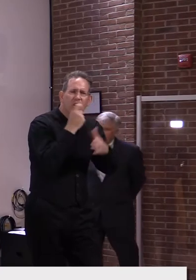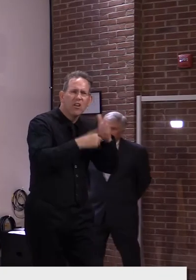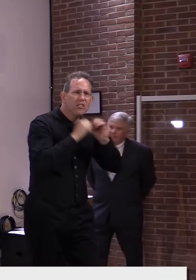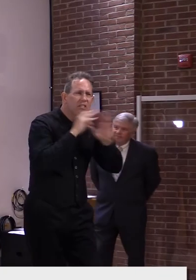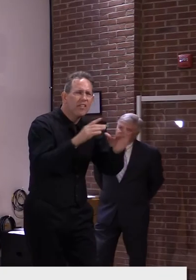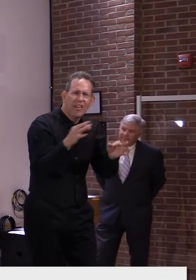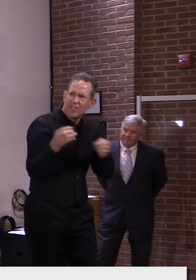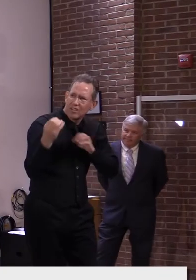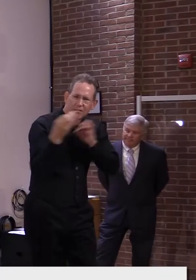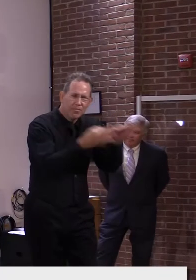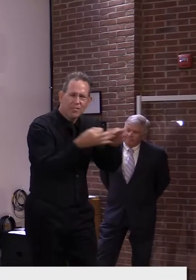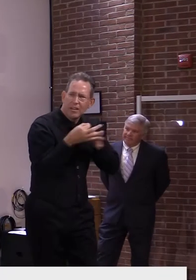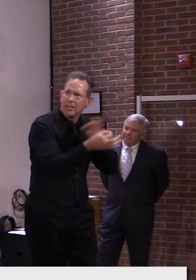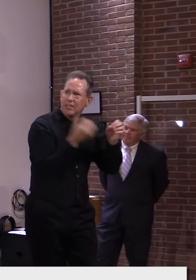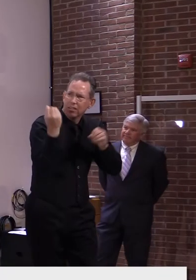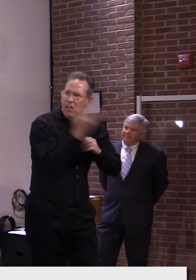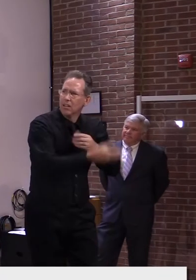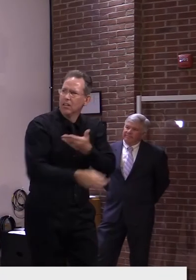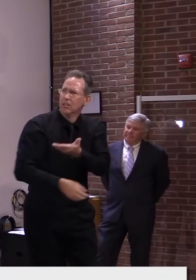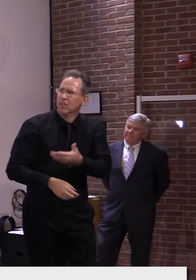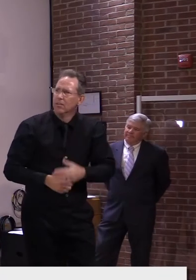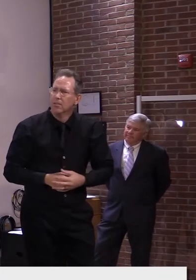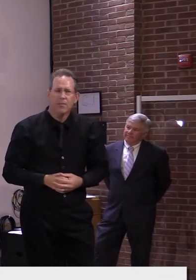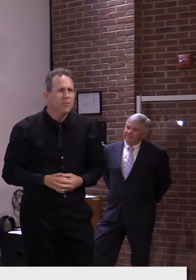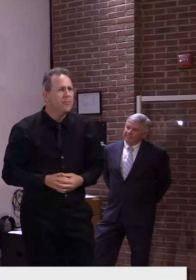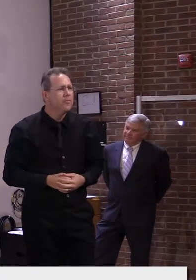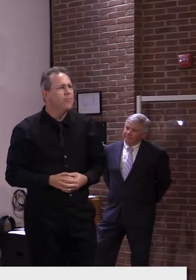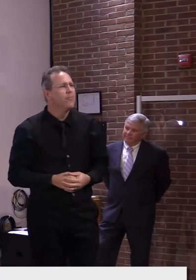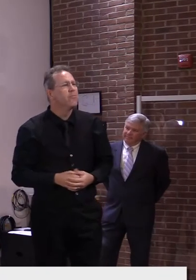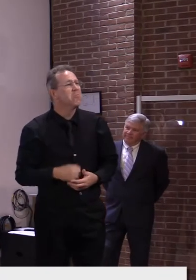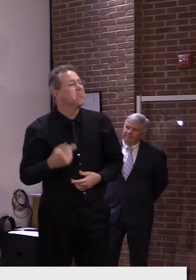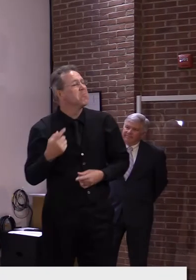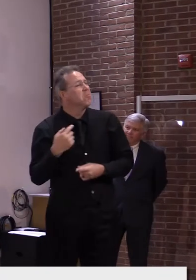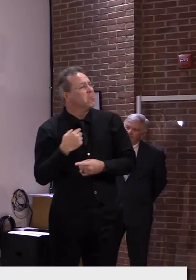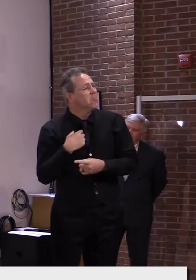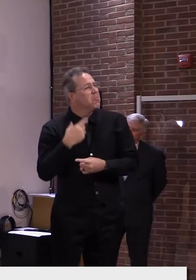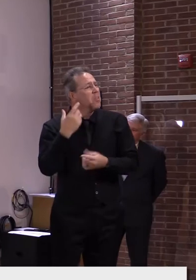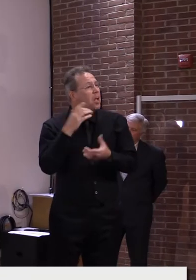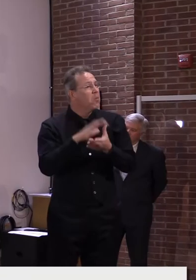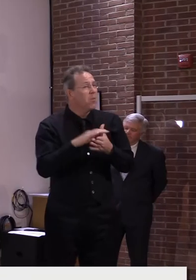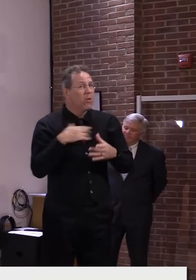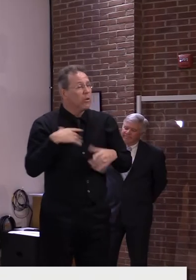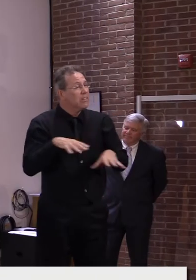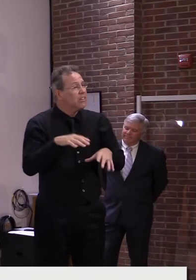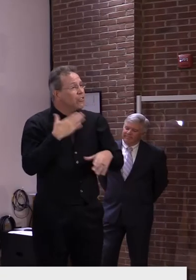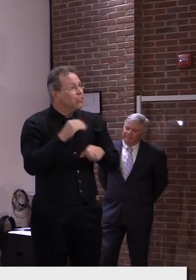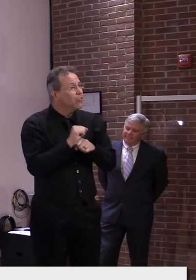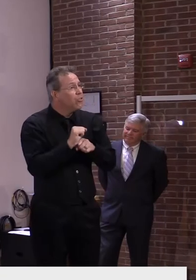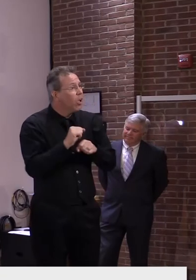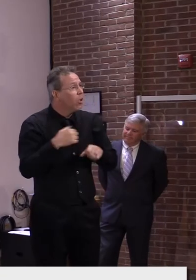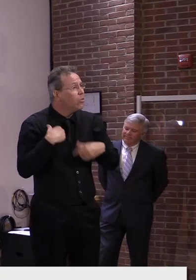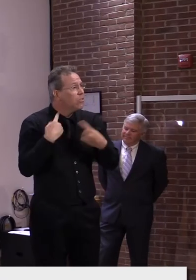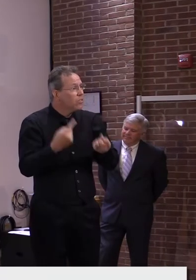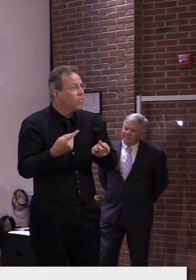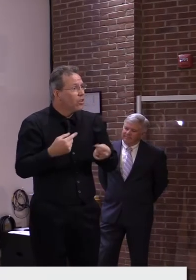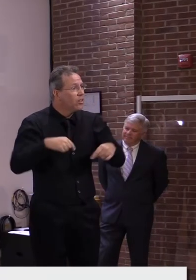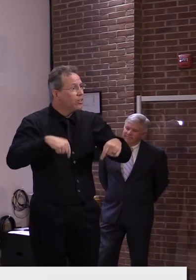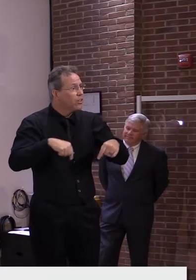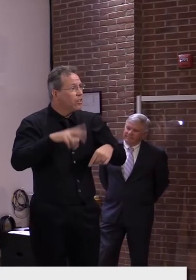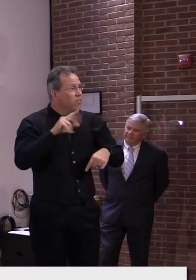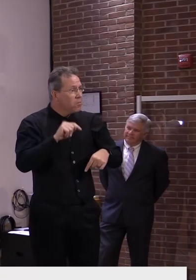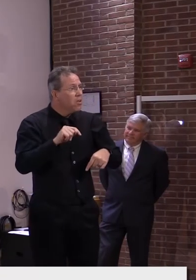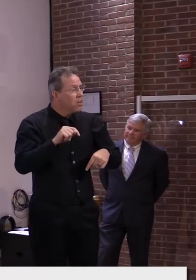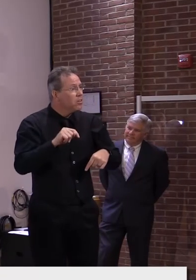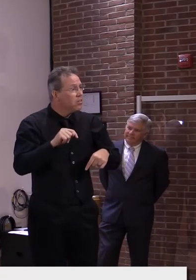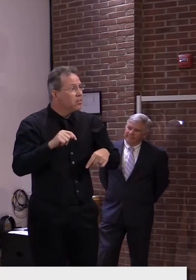our radar screen. I believe that we've done a pretty good job here of saying at abundant press